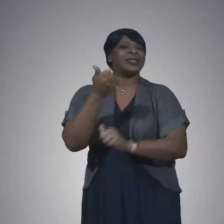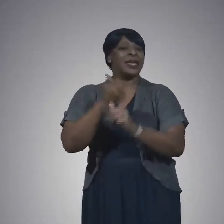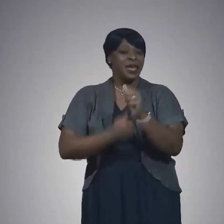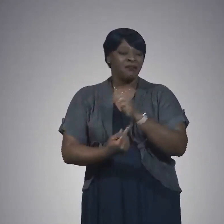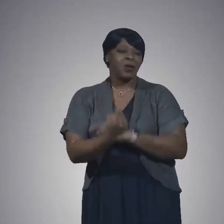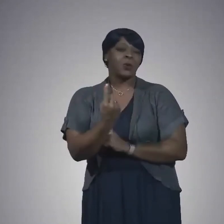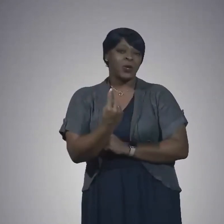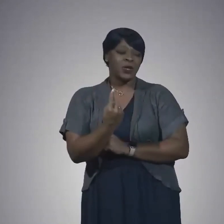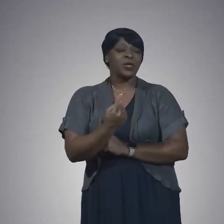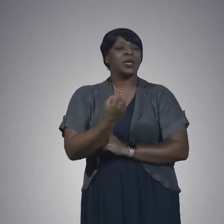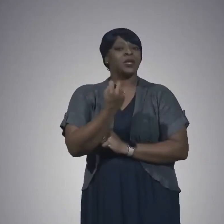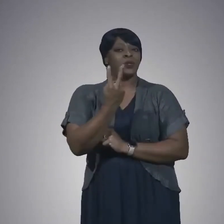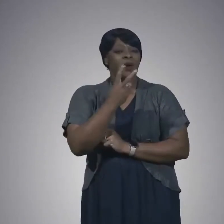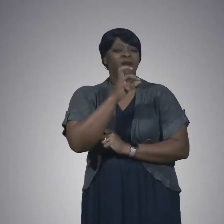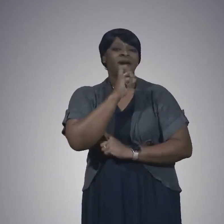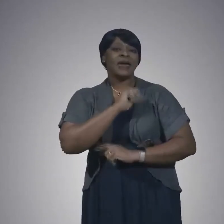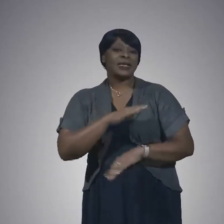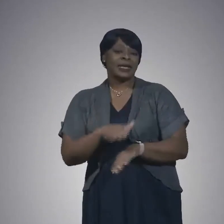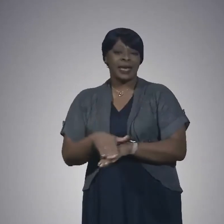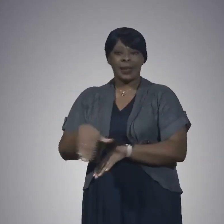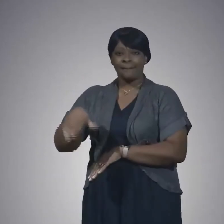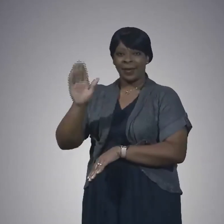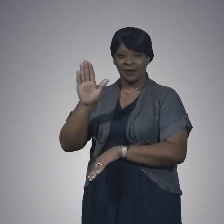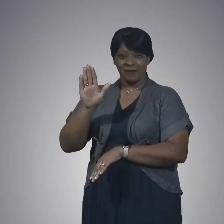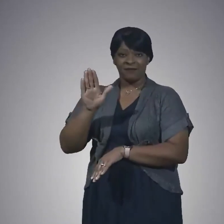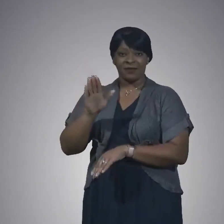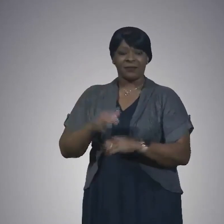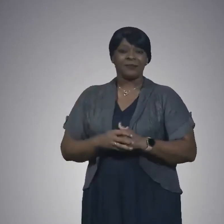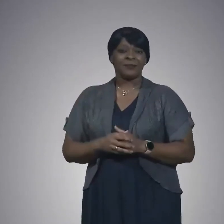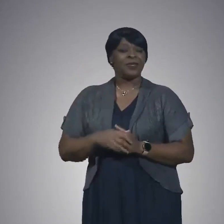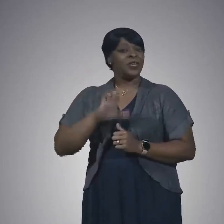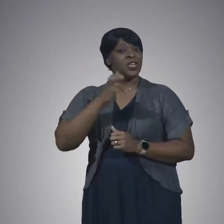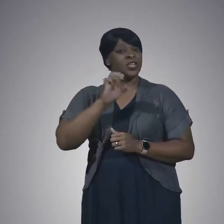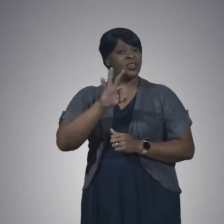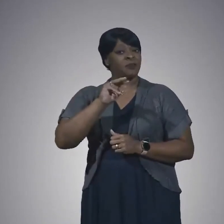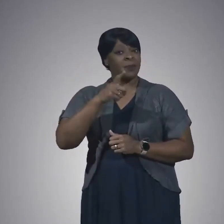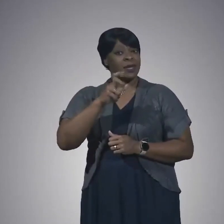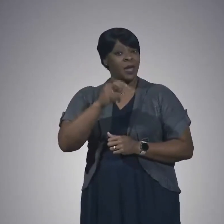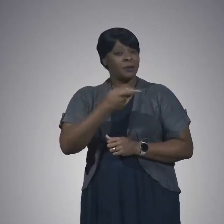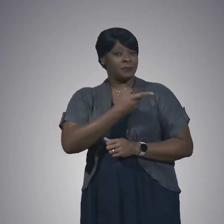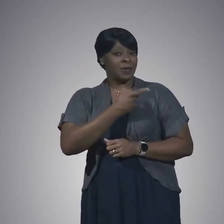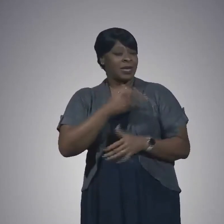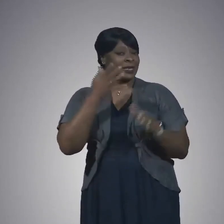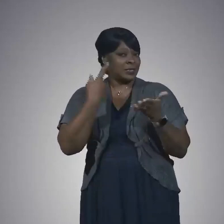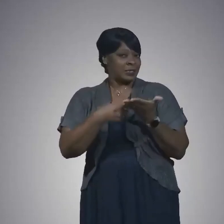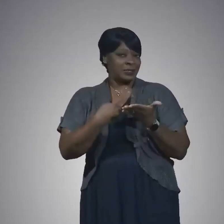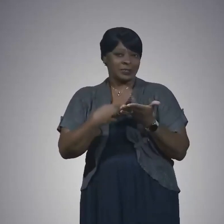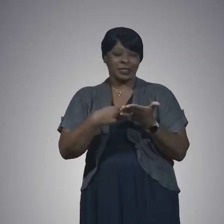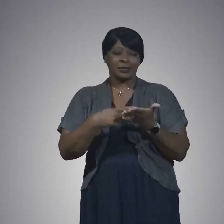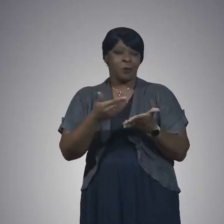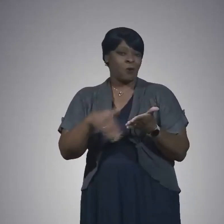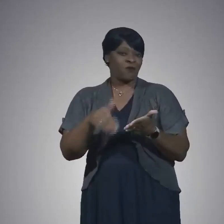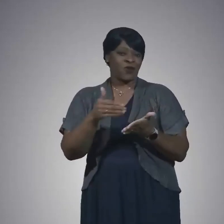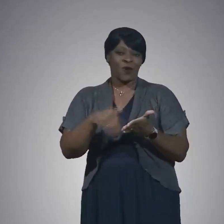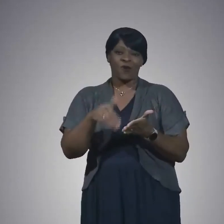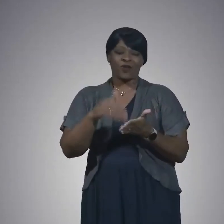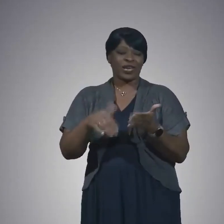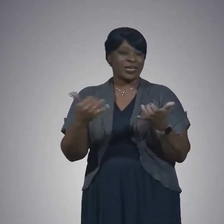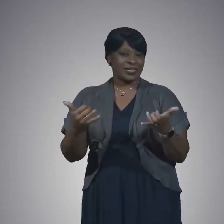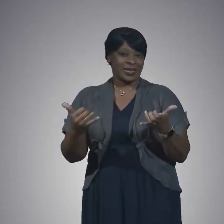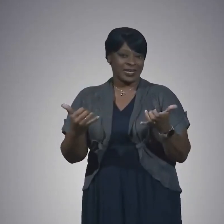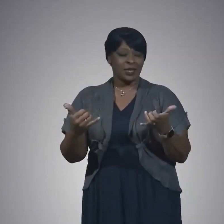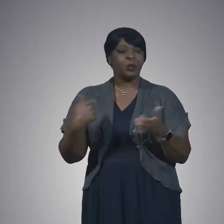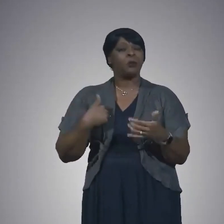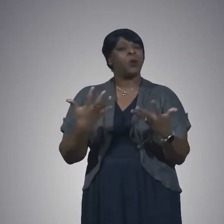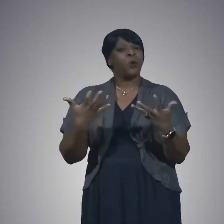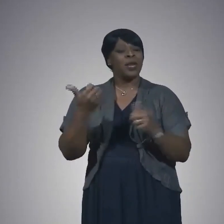everyone, 12 years of age and up. Now, Chief McGowen and I have both discussed this over and over again today, but we